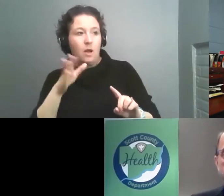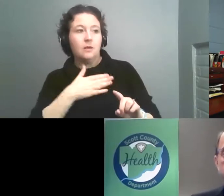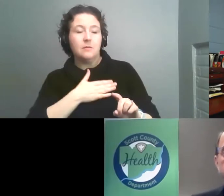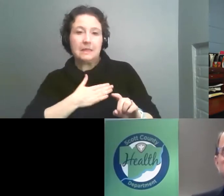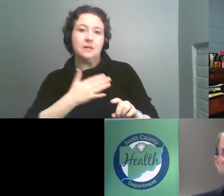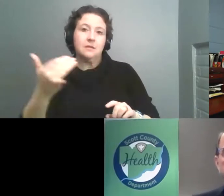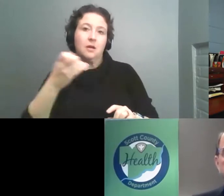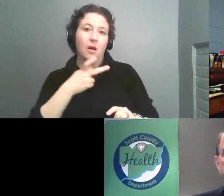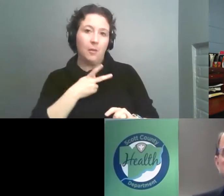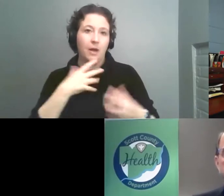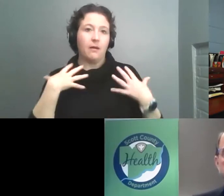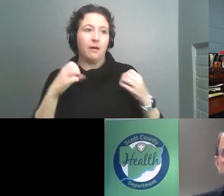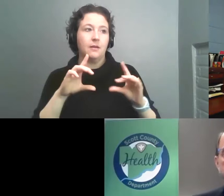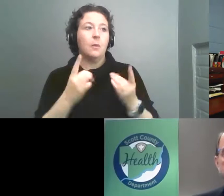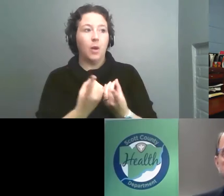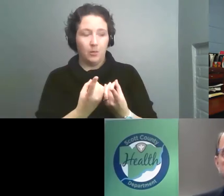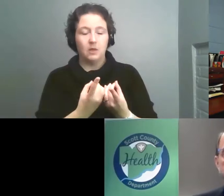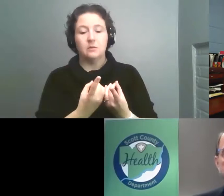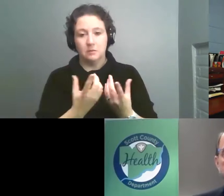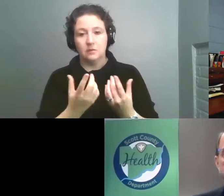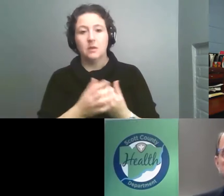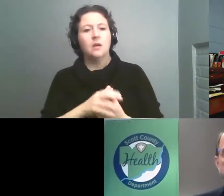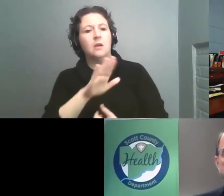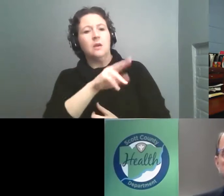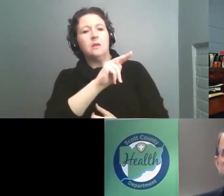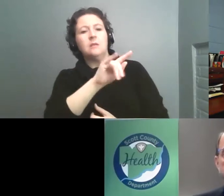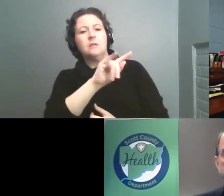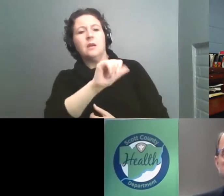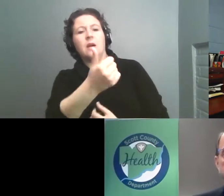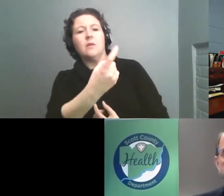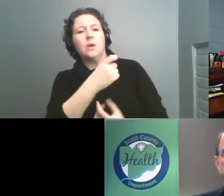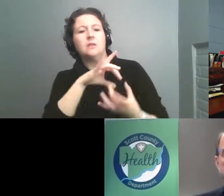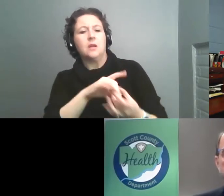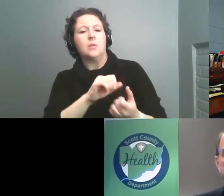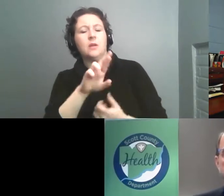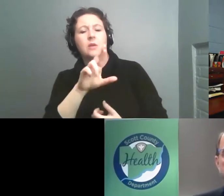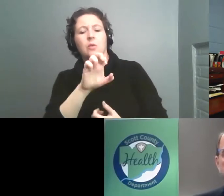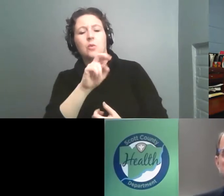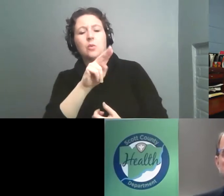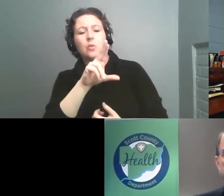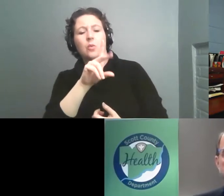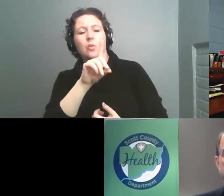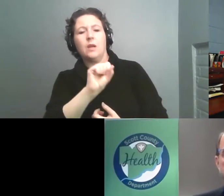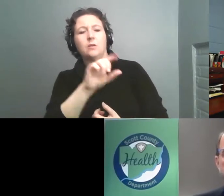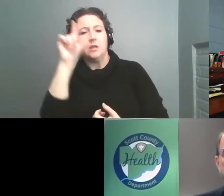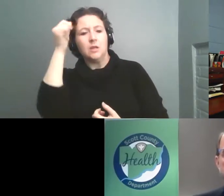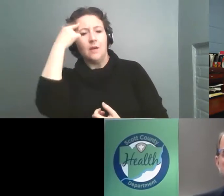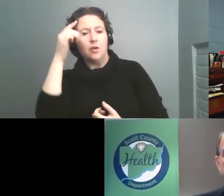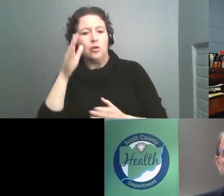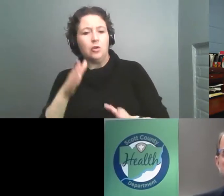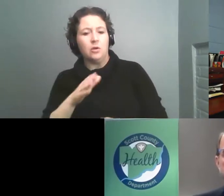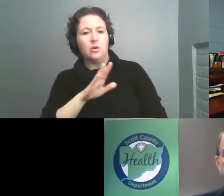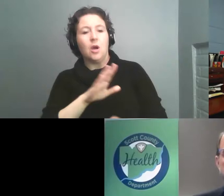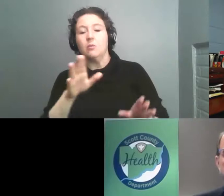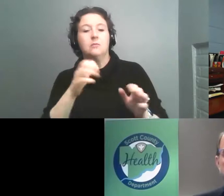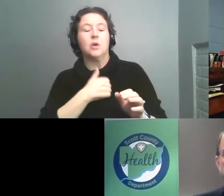individual to contact the health department. Nita, another question. With Governor Reynolds' mitigations yesterday, that would be to